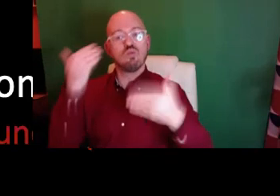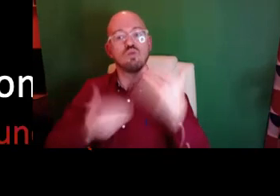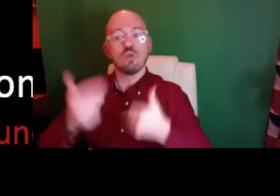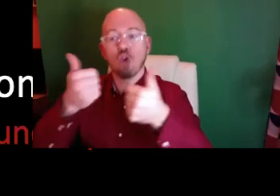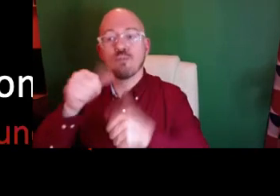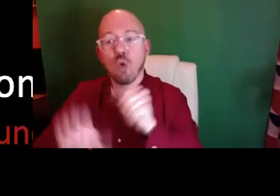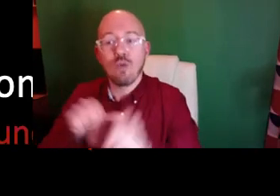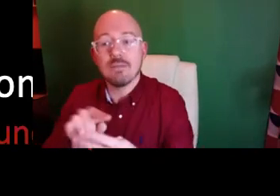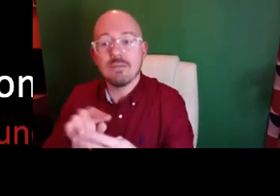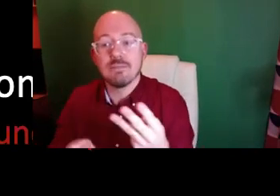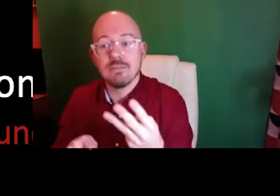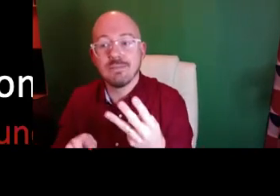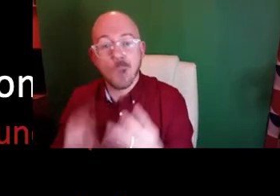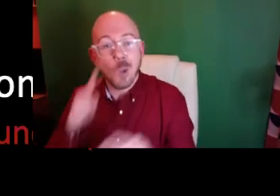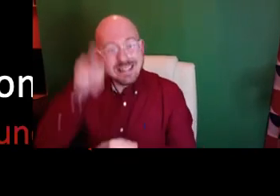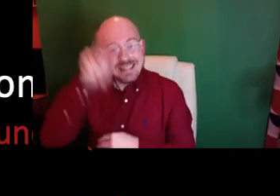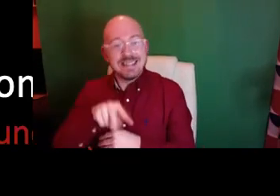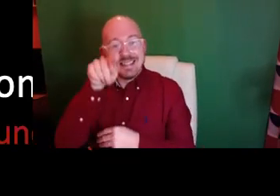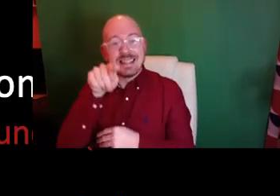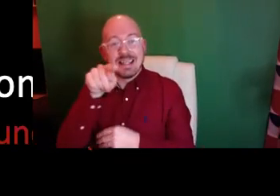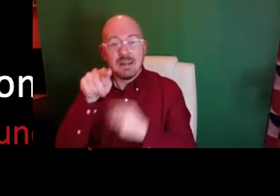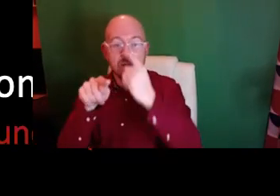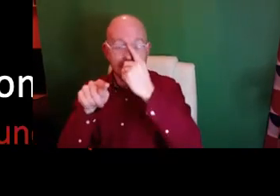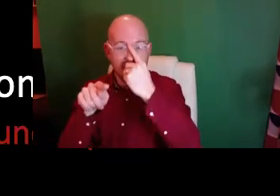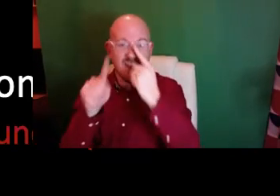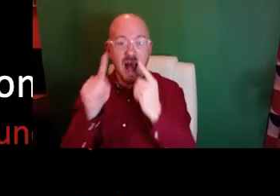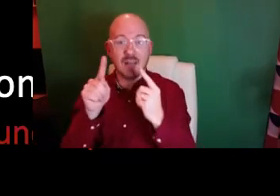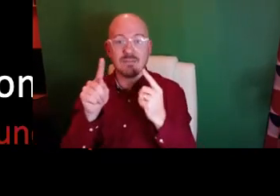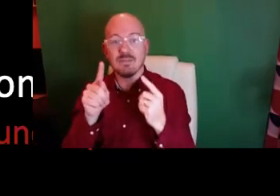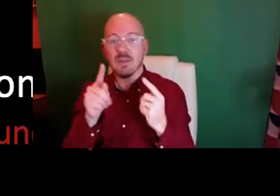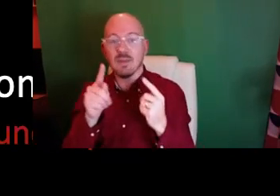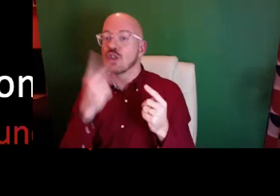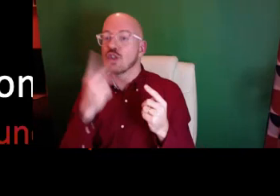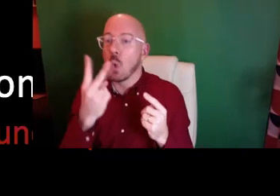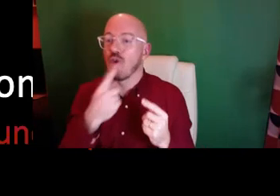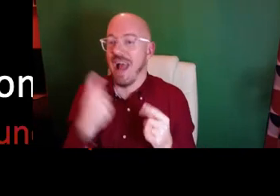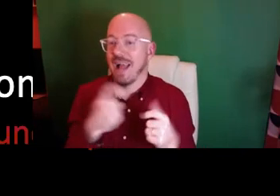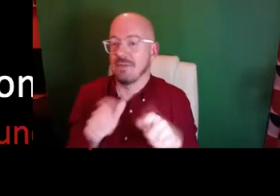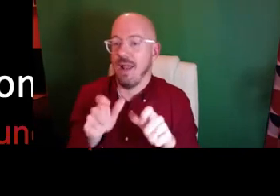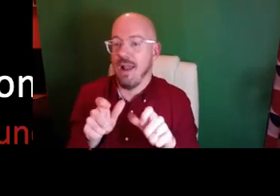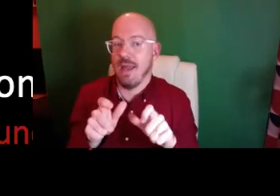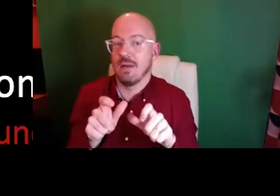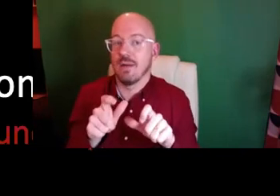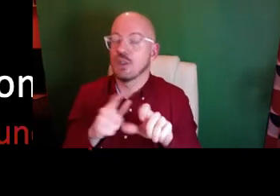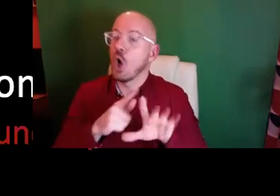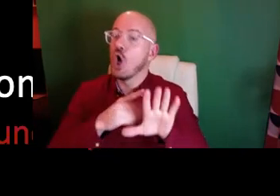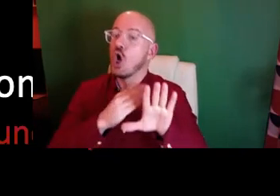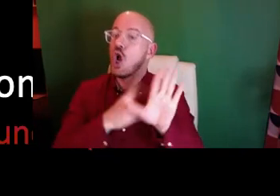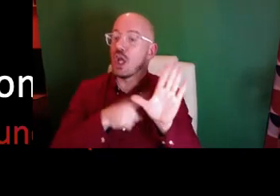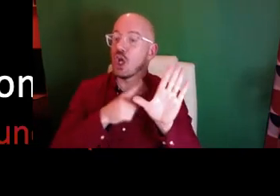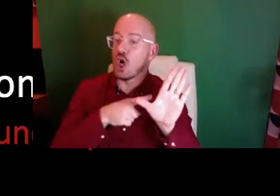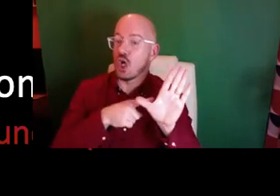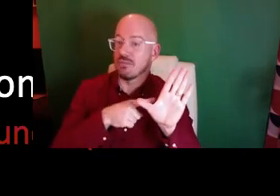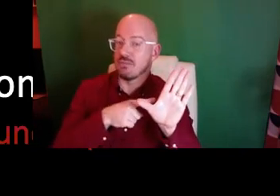some progress, and those in green, we can state categorically that there has been some achievement of those goals.